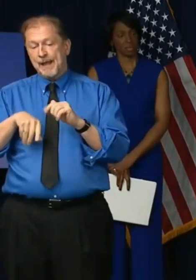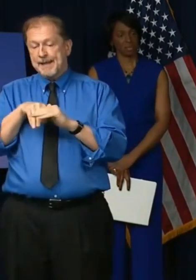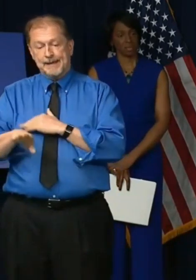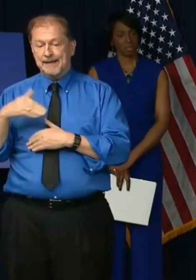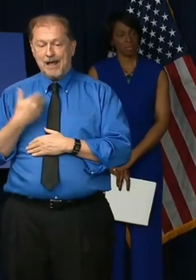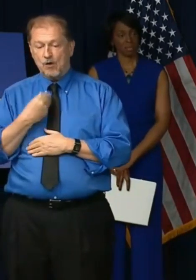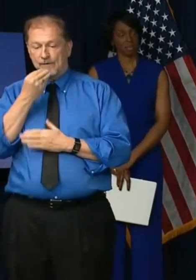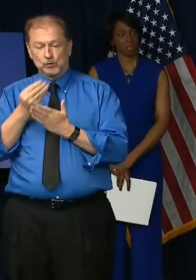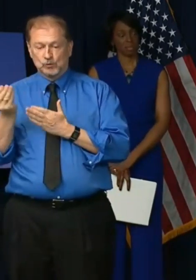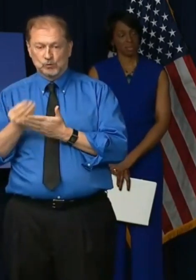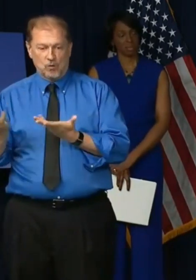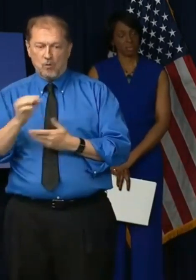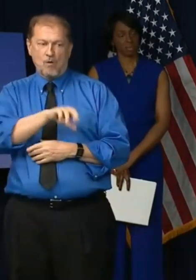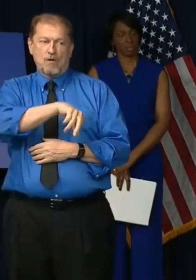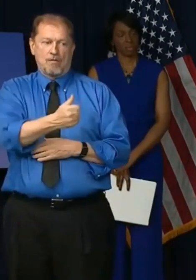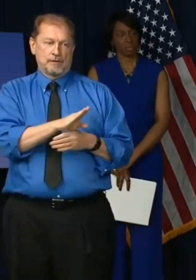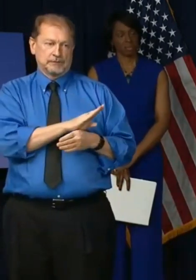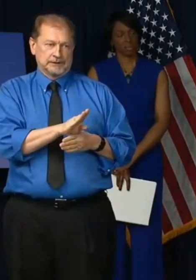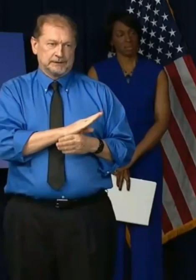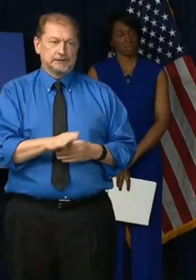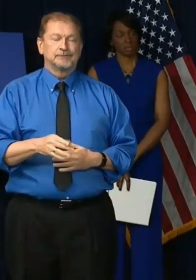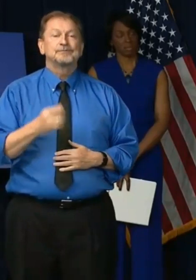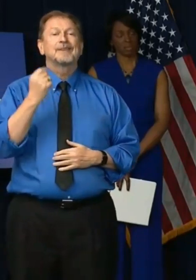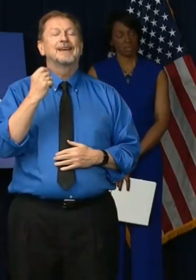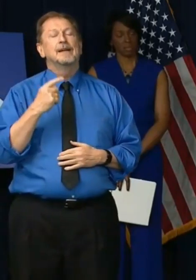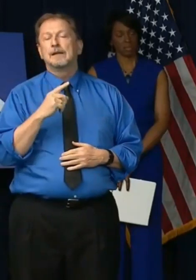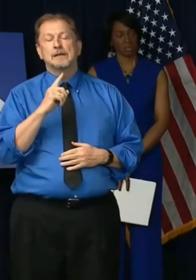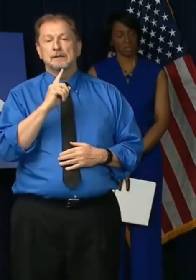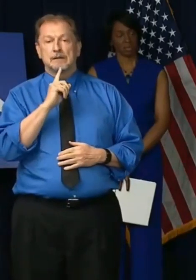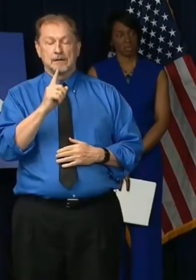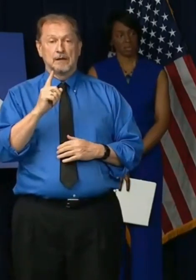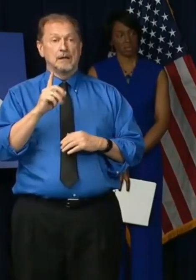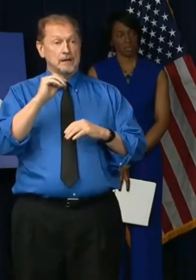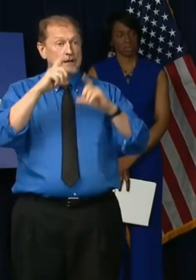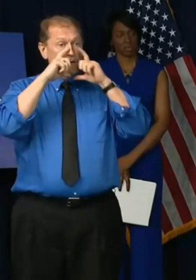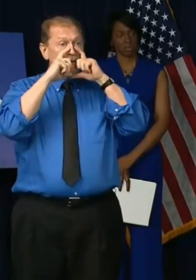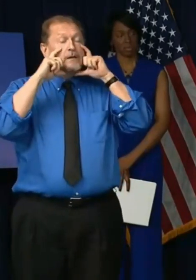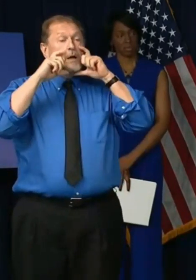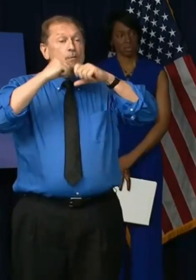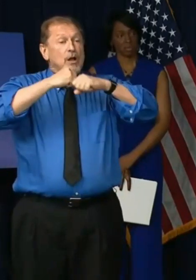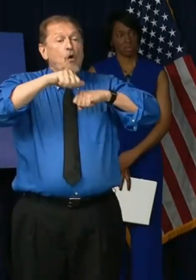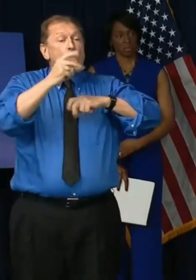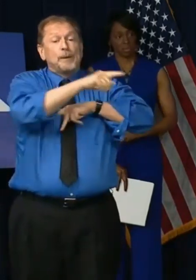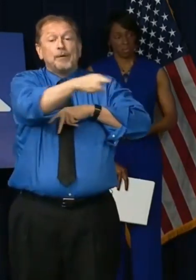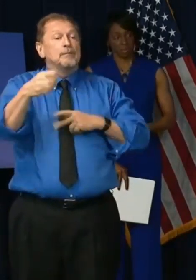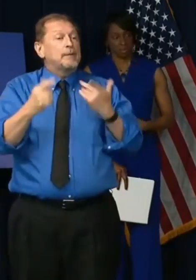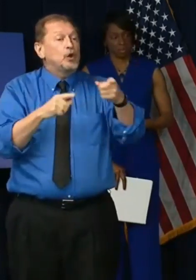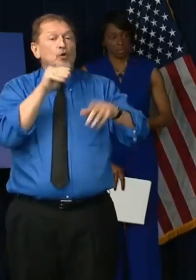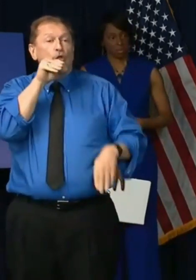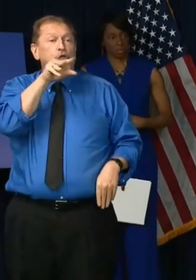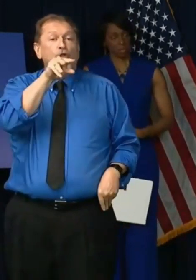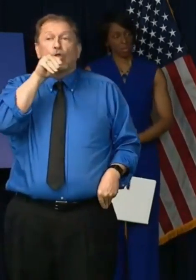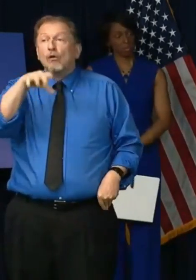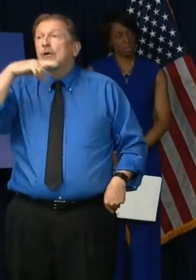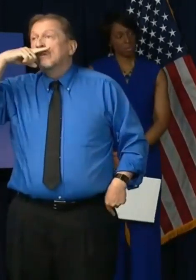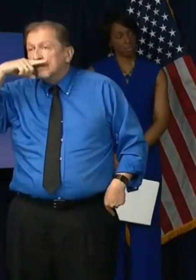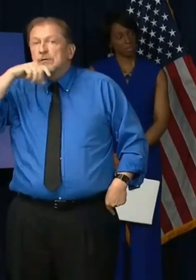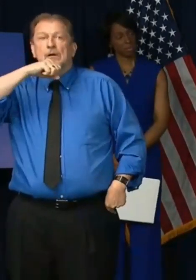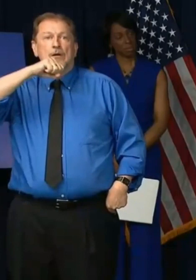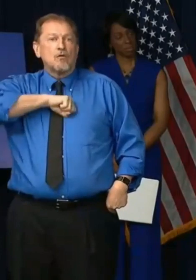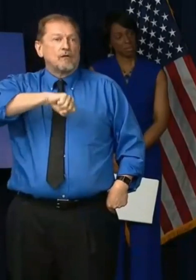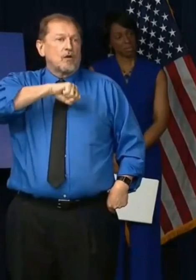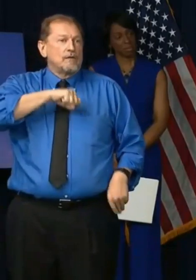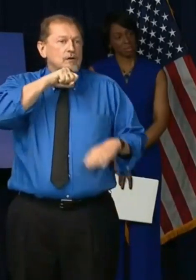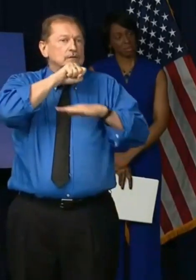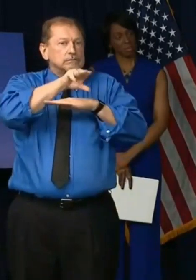face mask. Remember, a face covering is protecting other people. So this person is being not